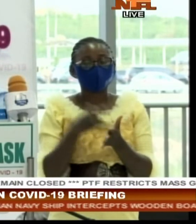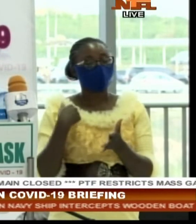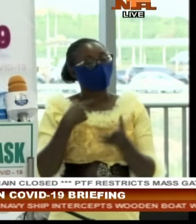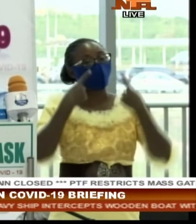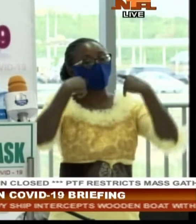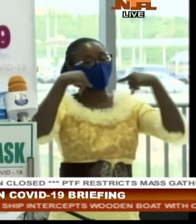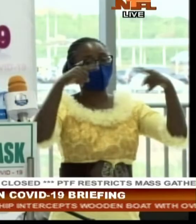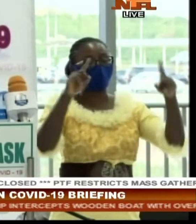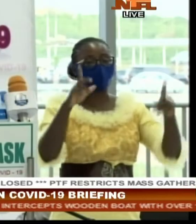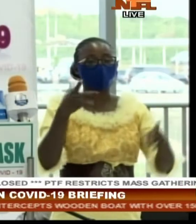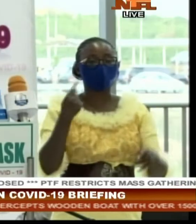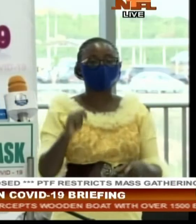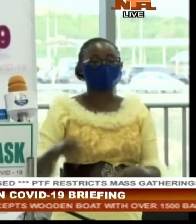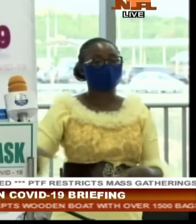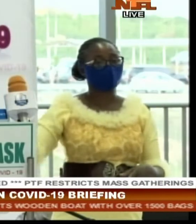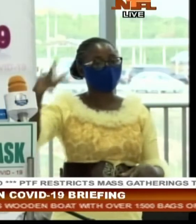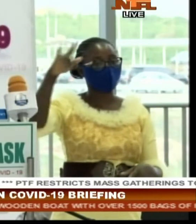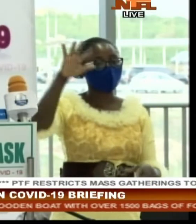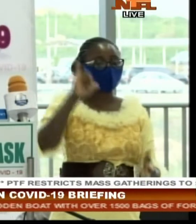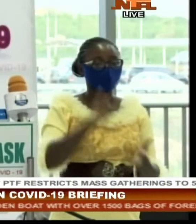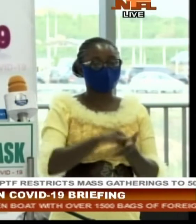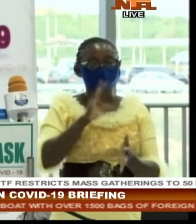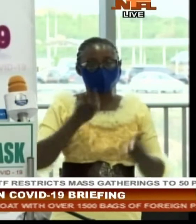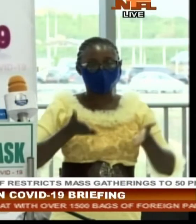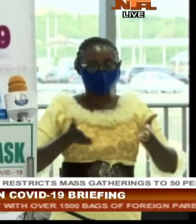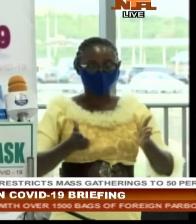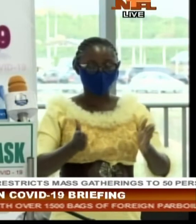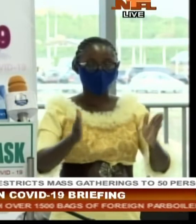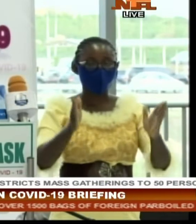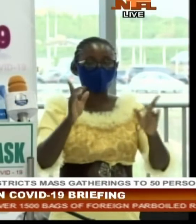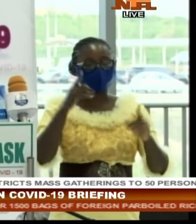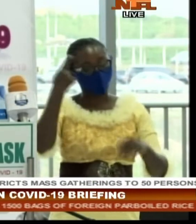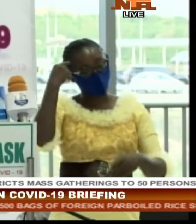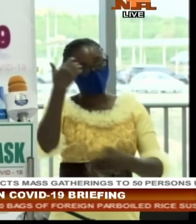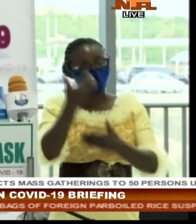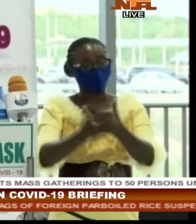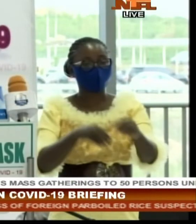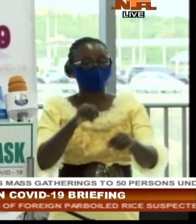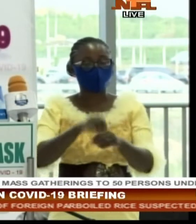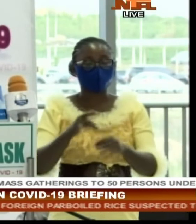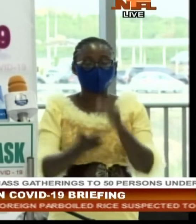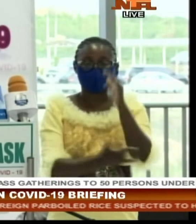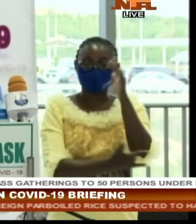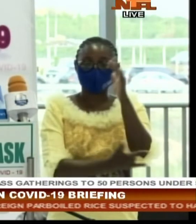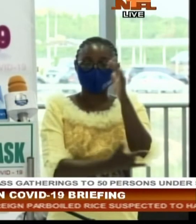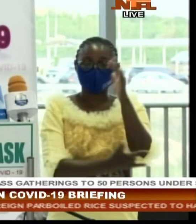announce the airlines that are allowed for operations into the country.